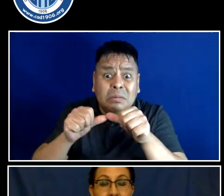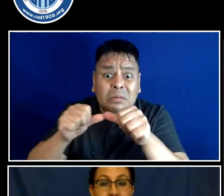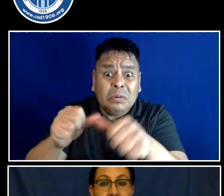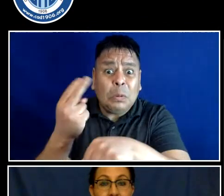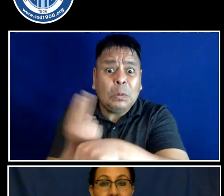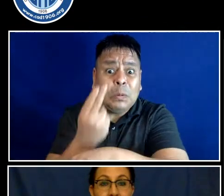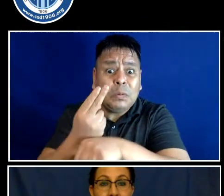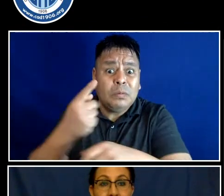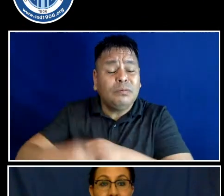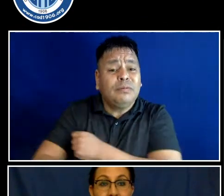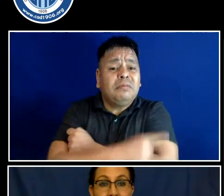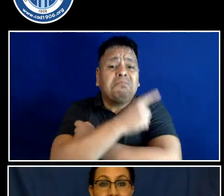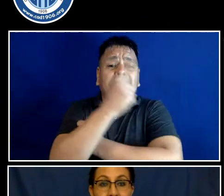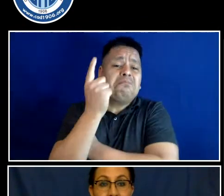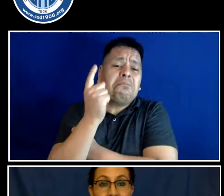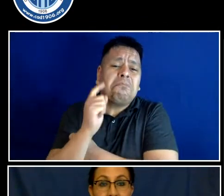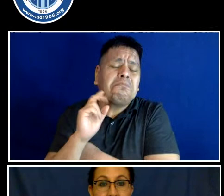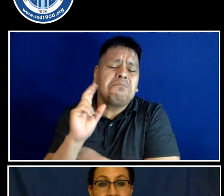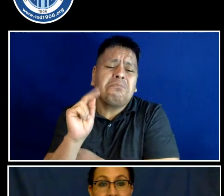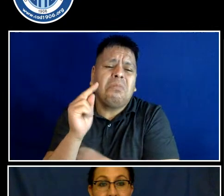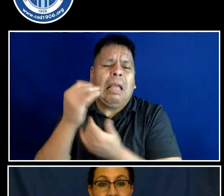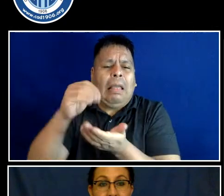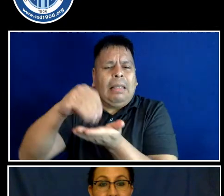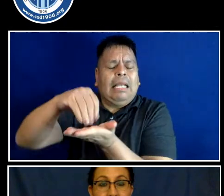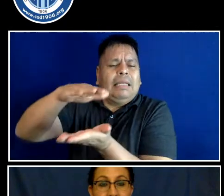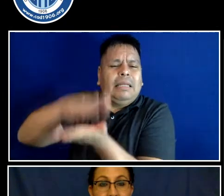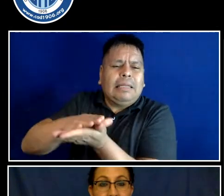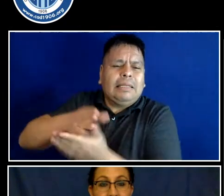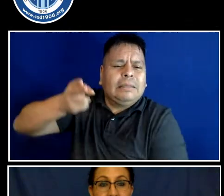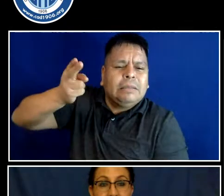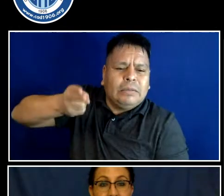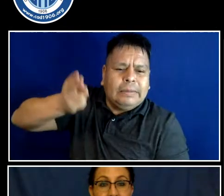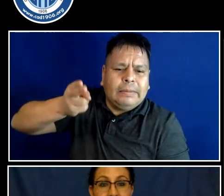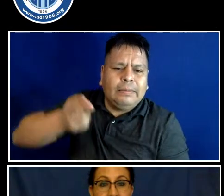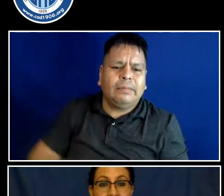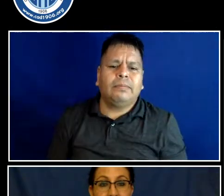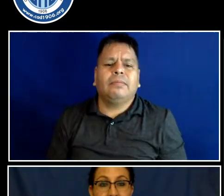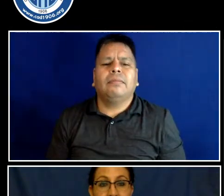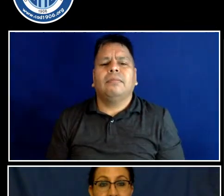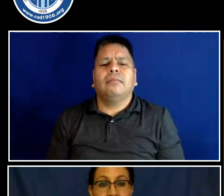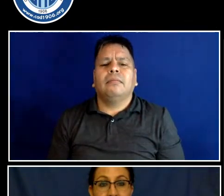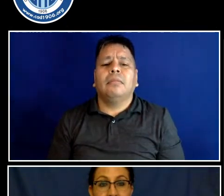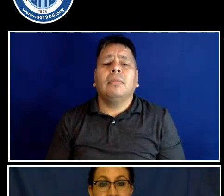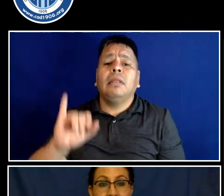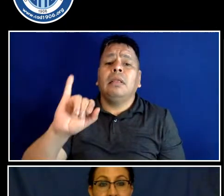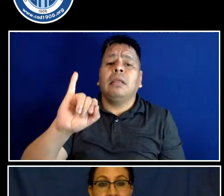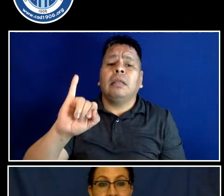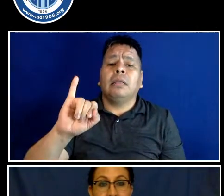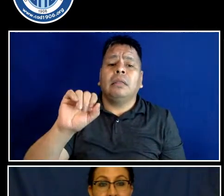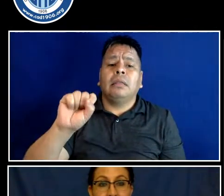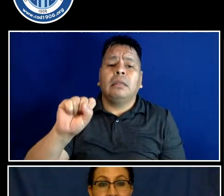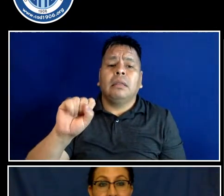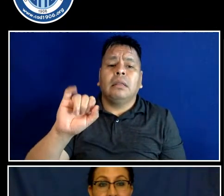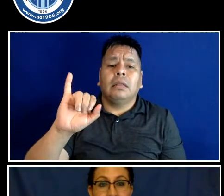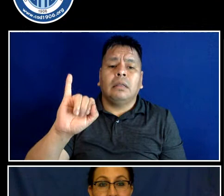And there were folks that were from Spain, Spanish folks, that used that terminology. Now,